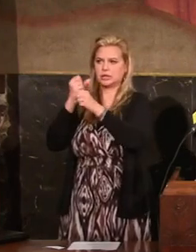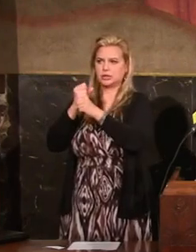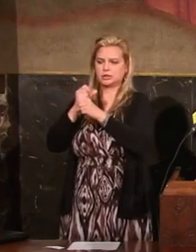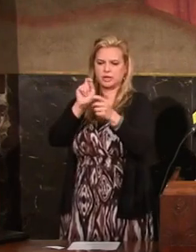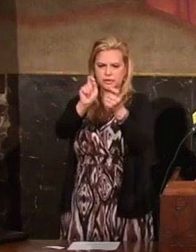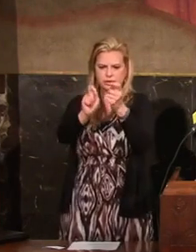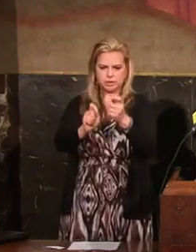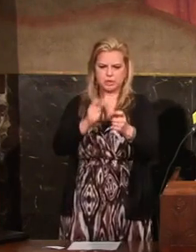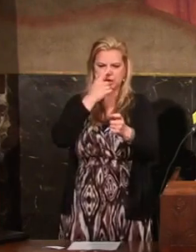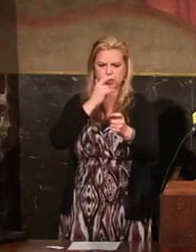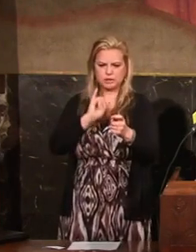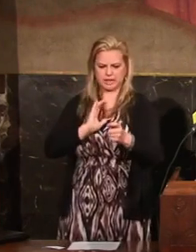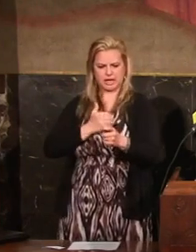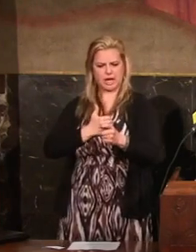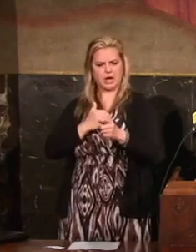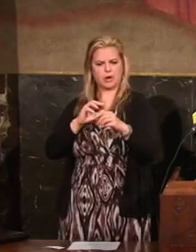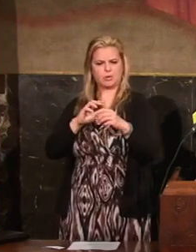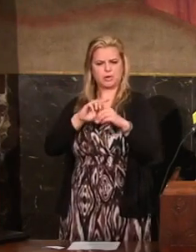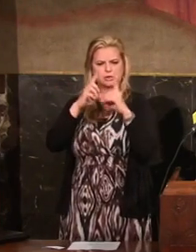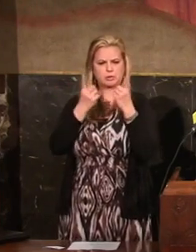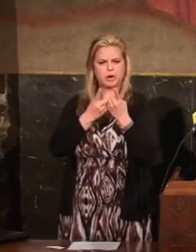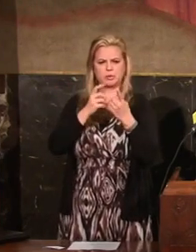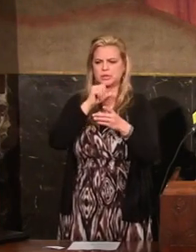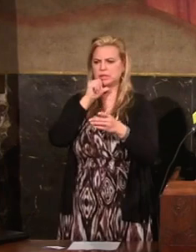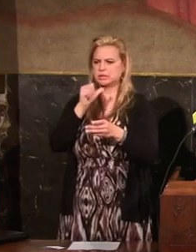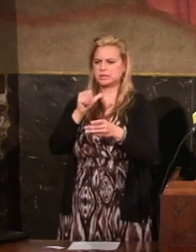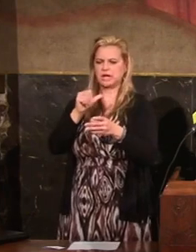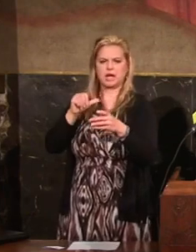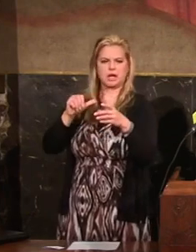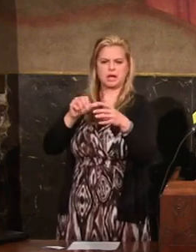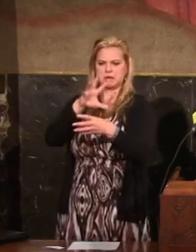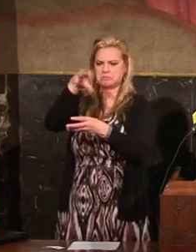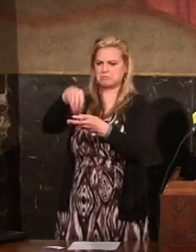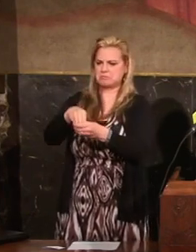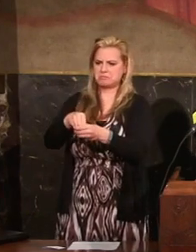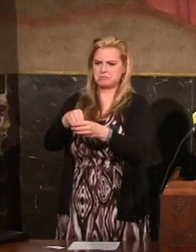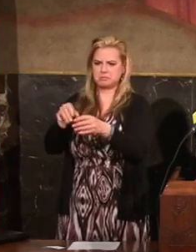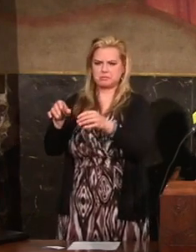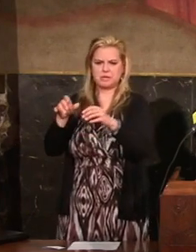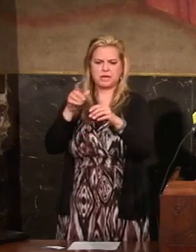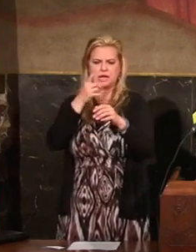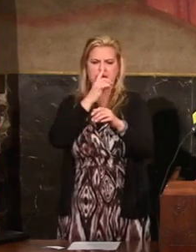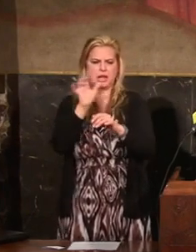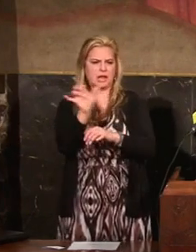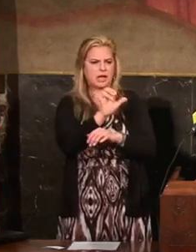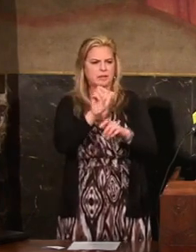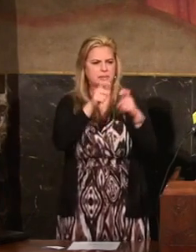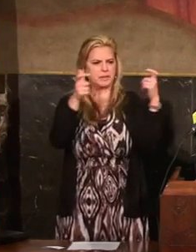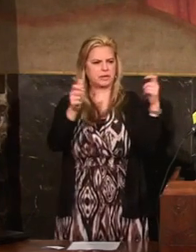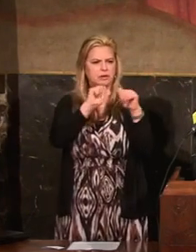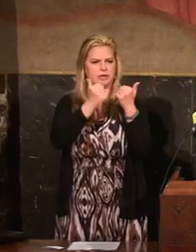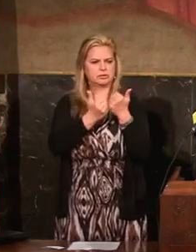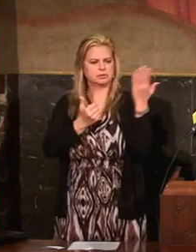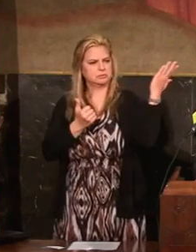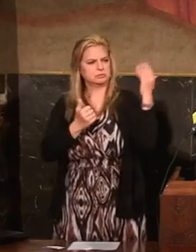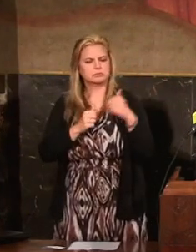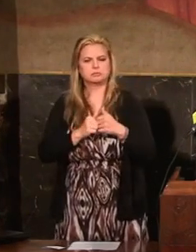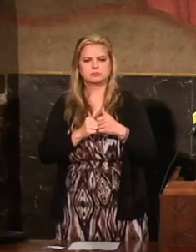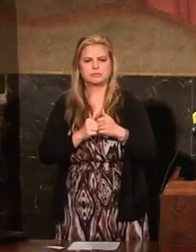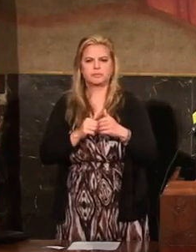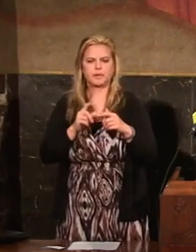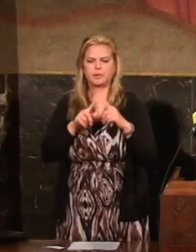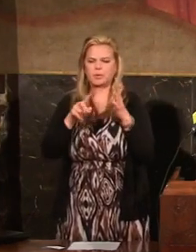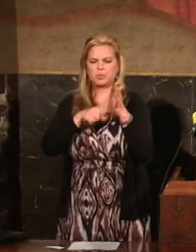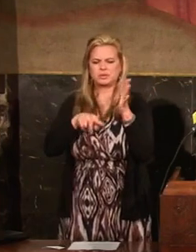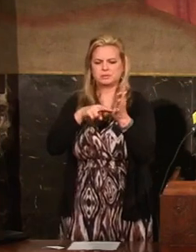department isn't participating in the budget cuts like the other agencies, bigger agencies in particular. So what does this latest mean